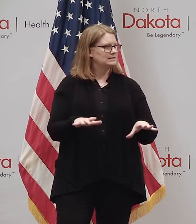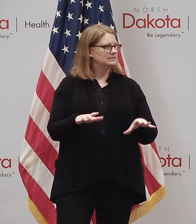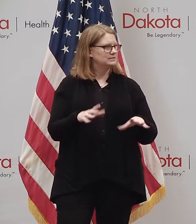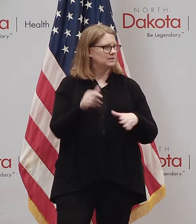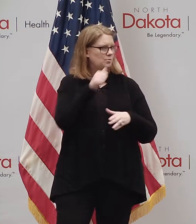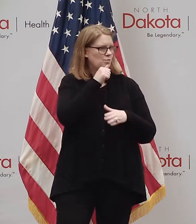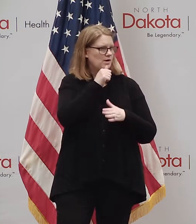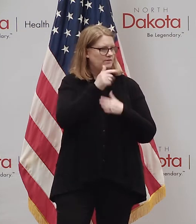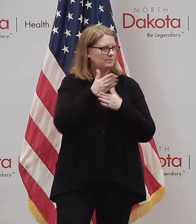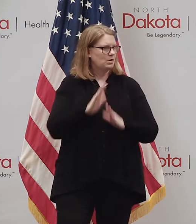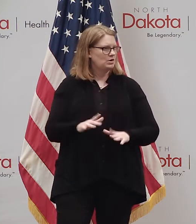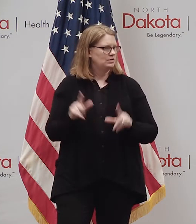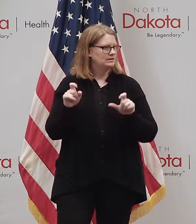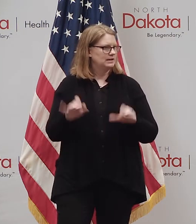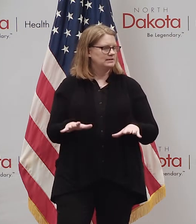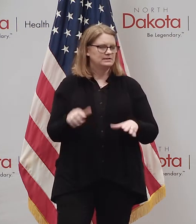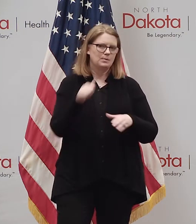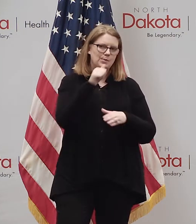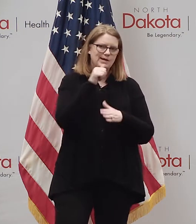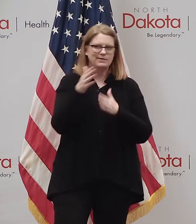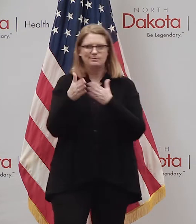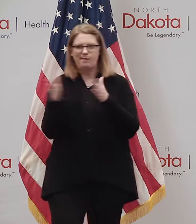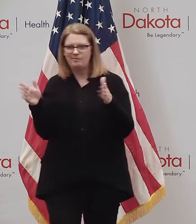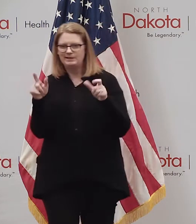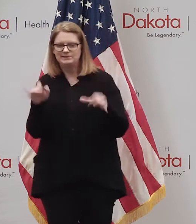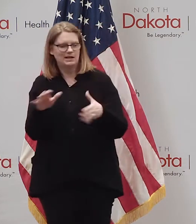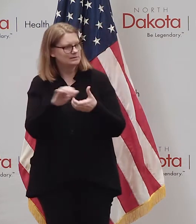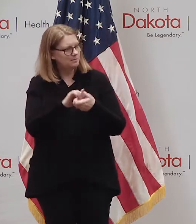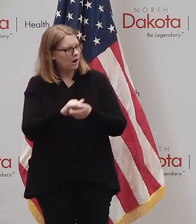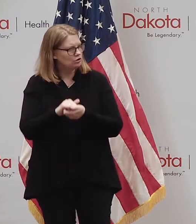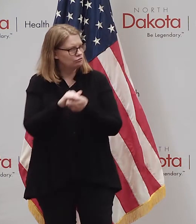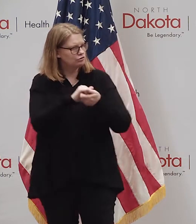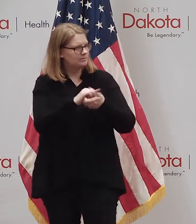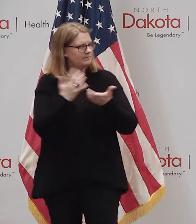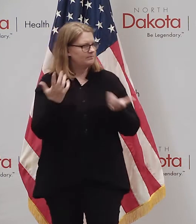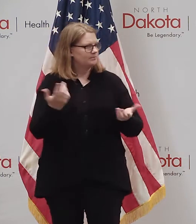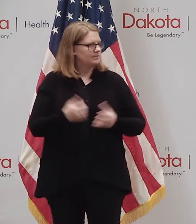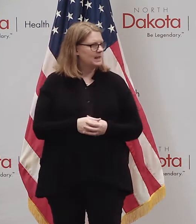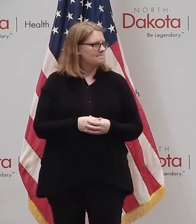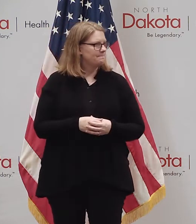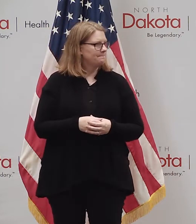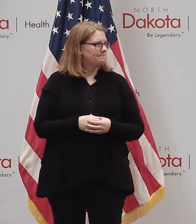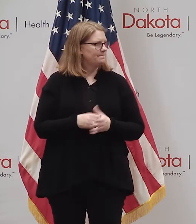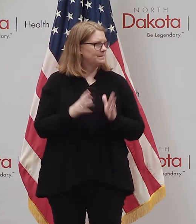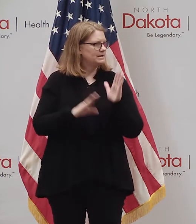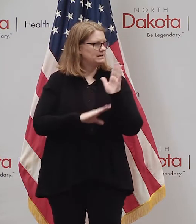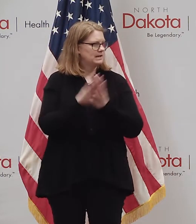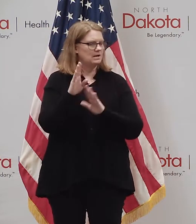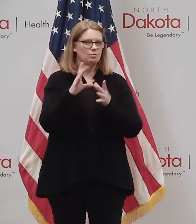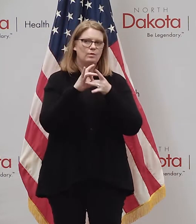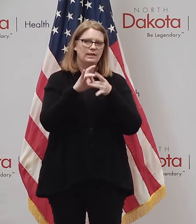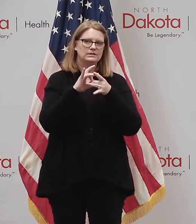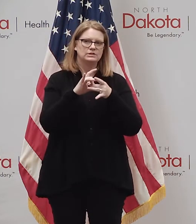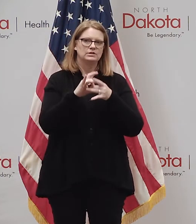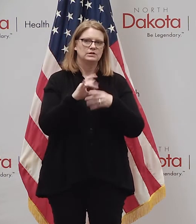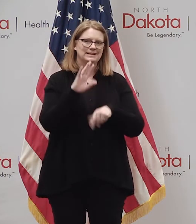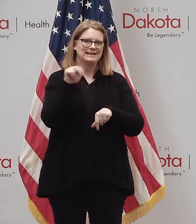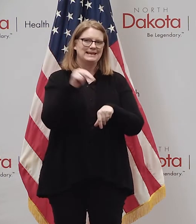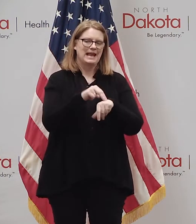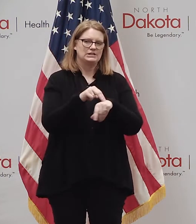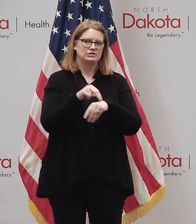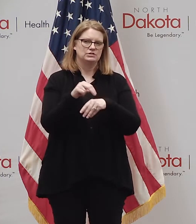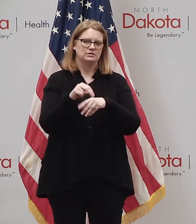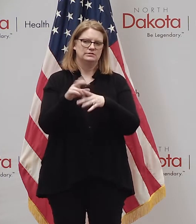our private partner, private-public test partnership, but we did develop a relationship with a national